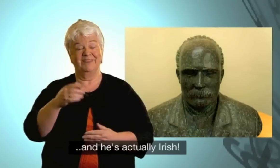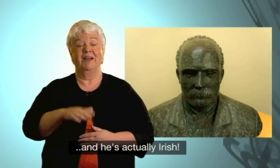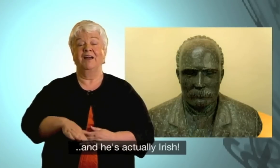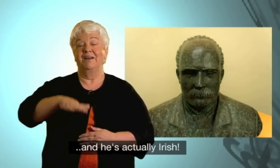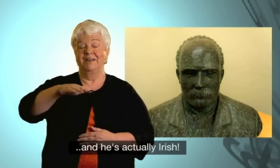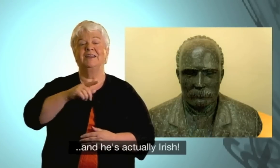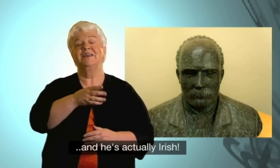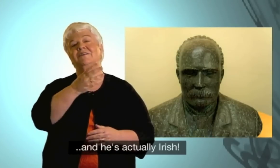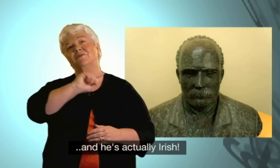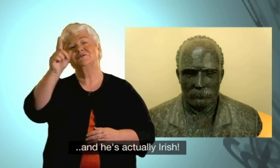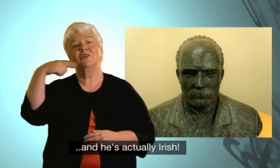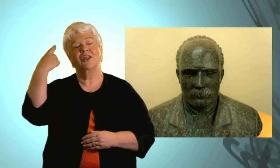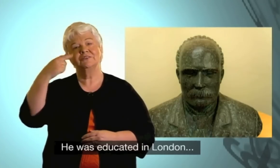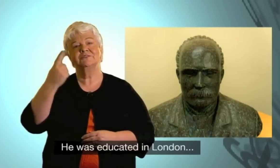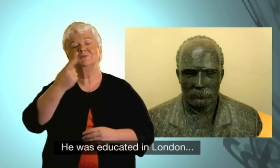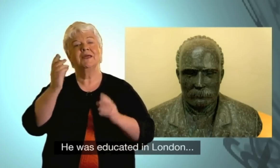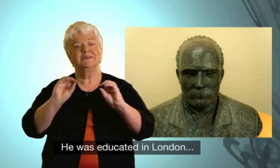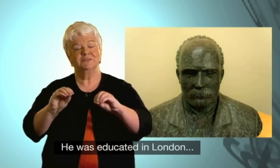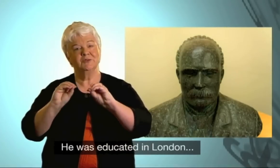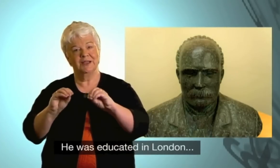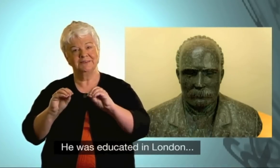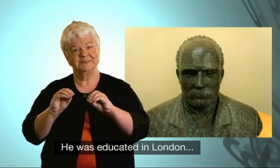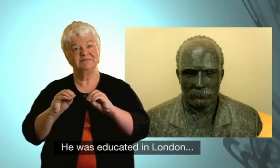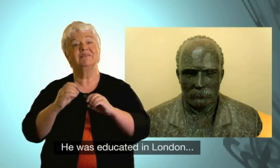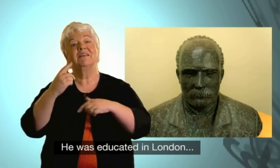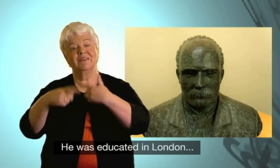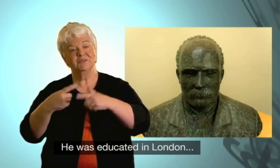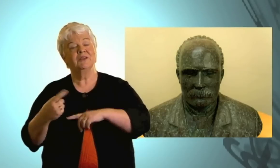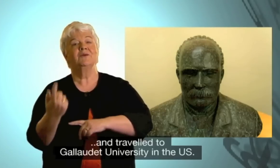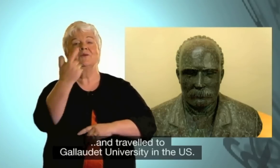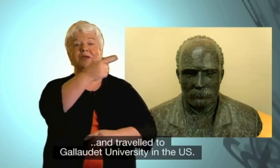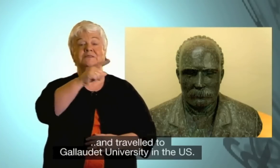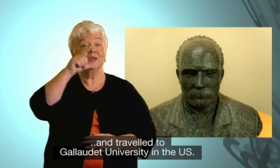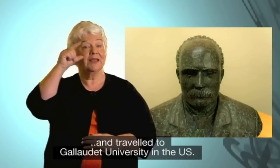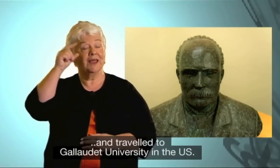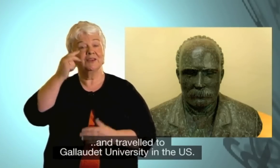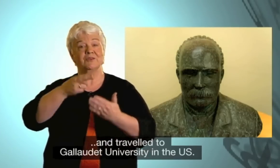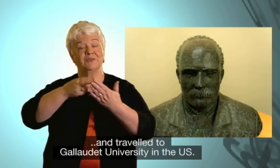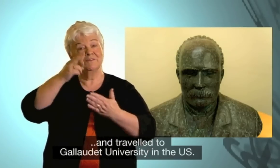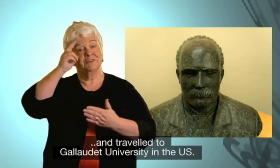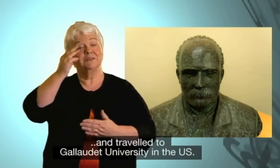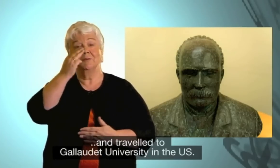Irish. He was educated in London and travelled to Gallaudet University in the